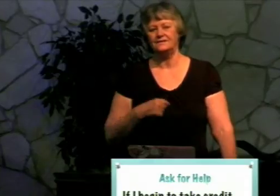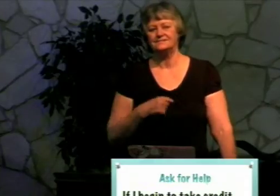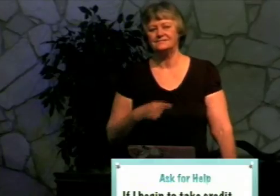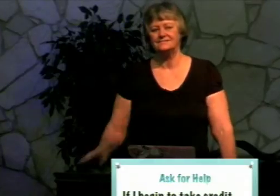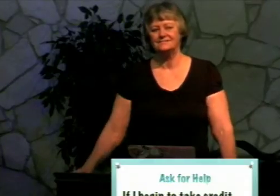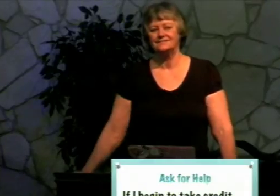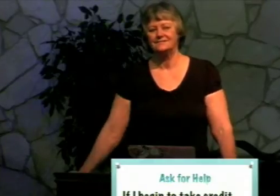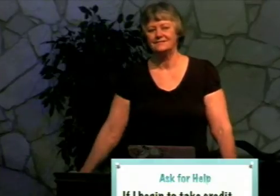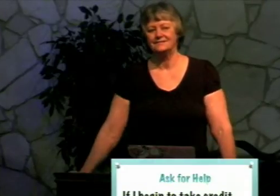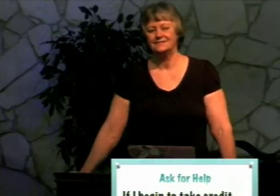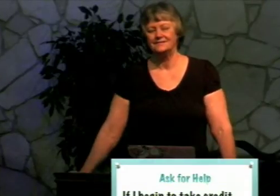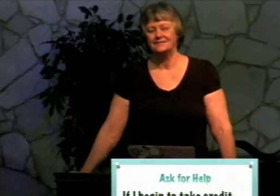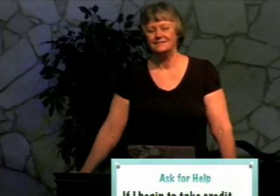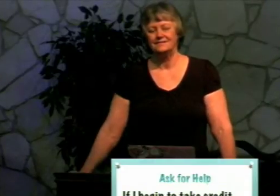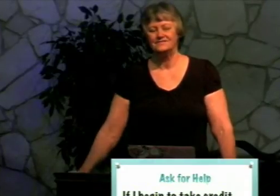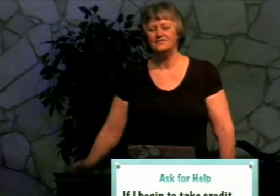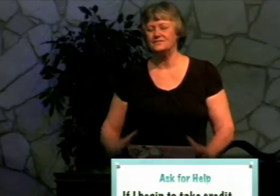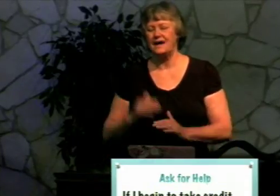us to the max.